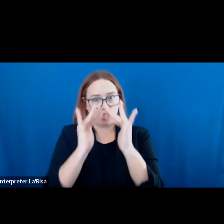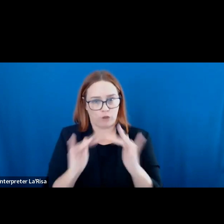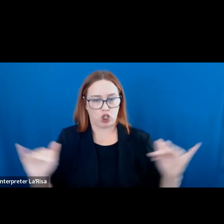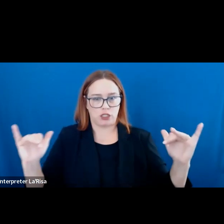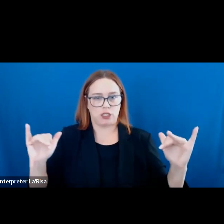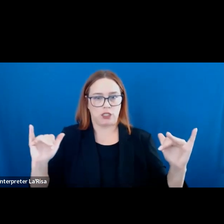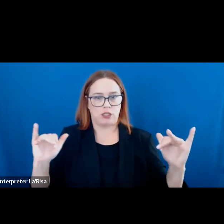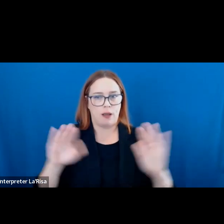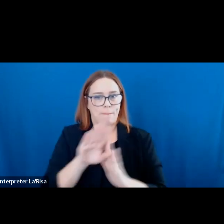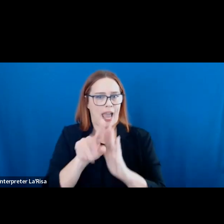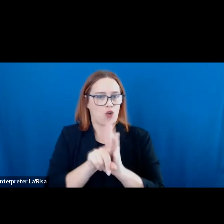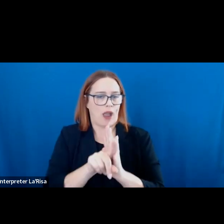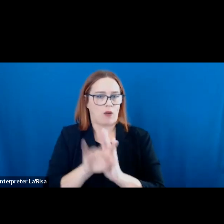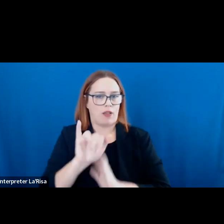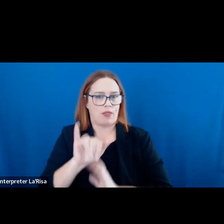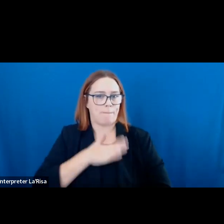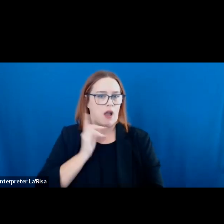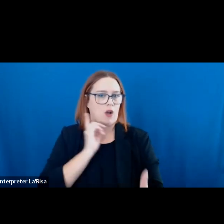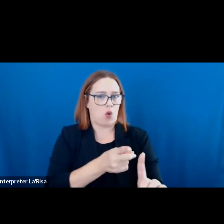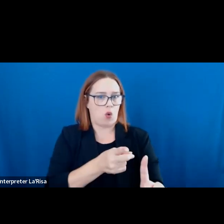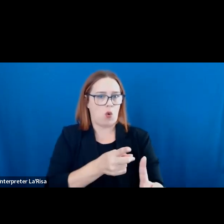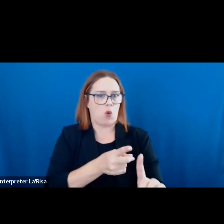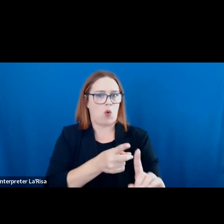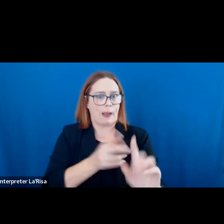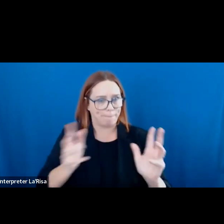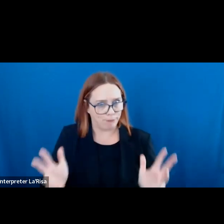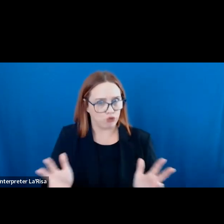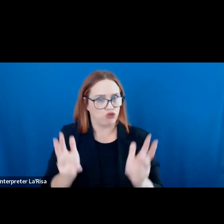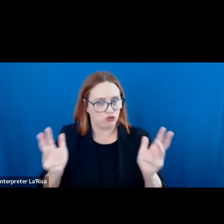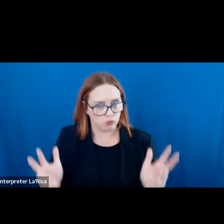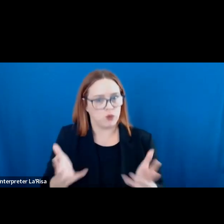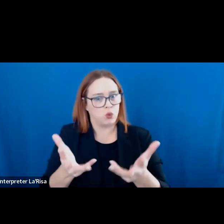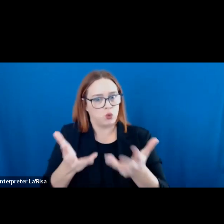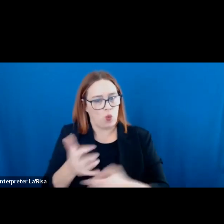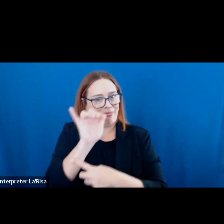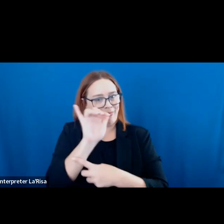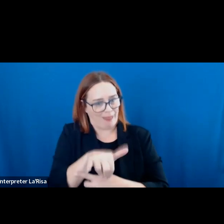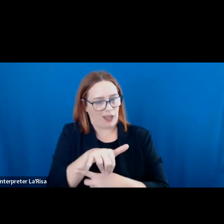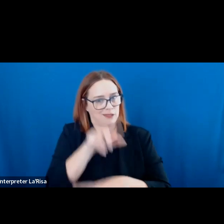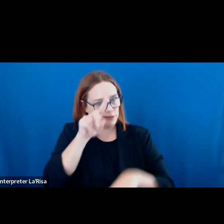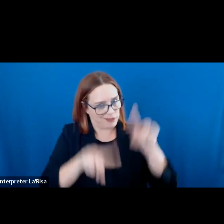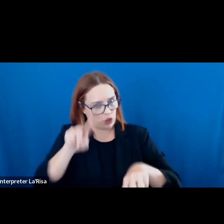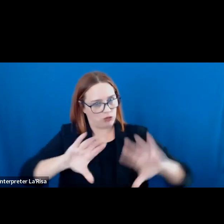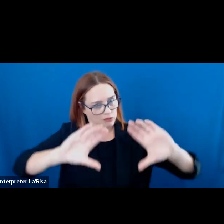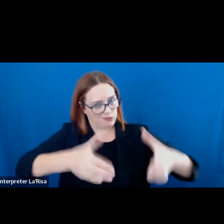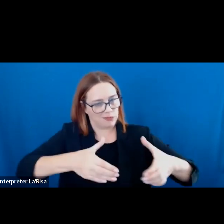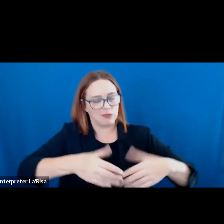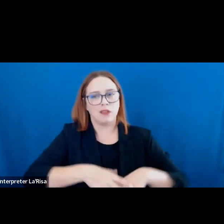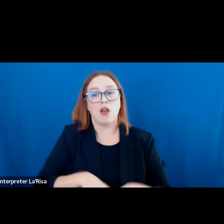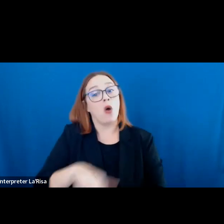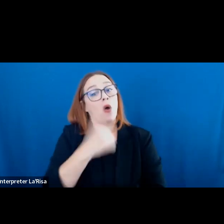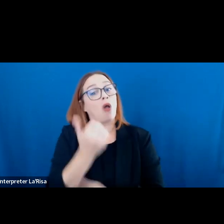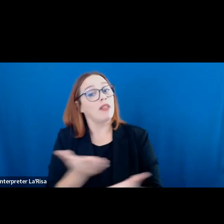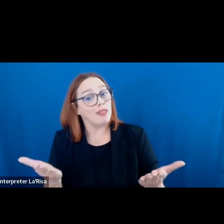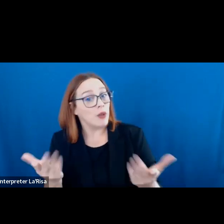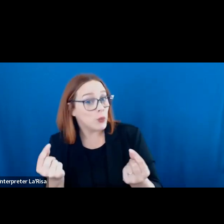was one of the things that I really pushed for. But the other thing that I really pushed for, that I think that we were very unique, is when